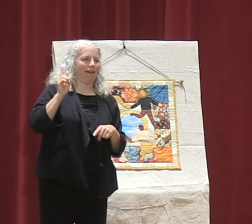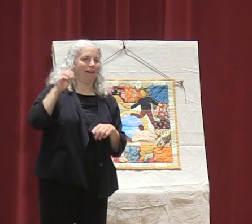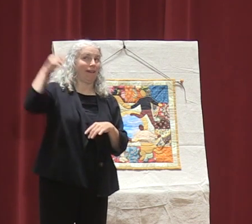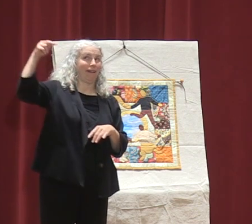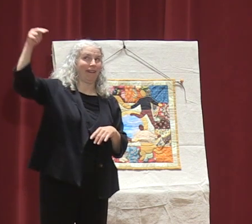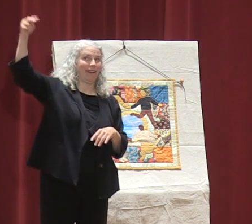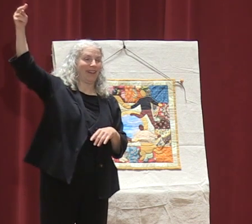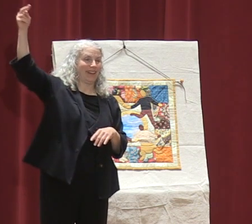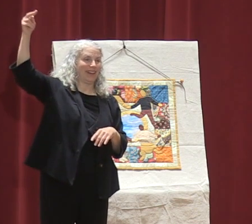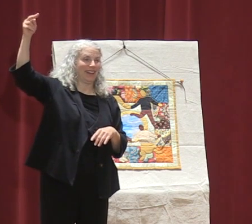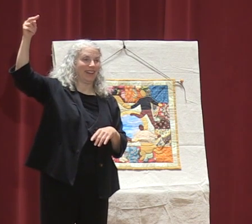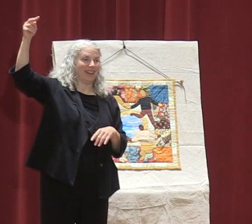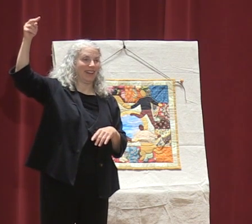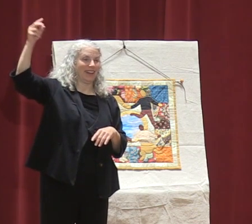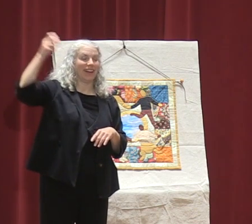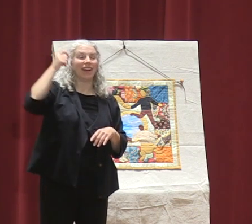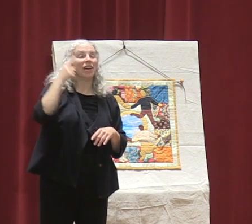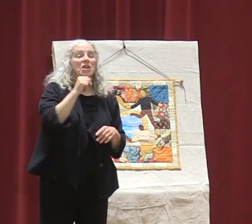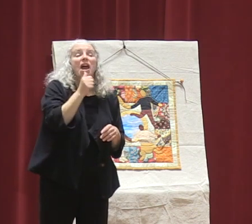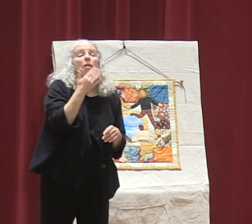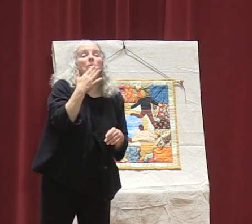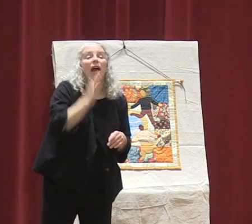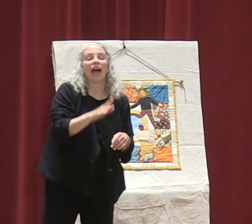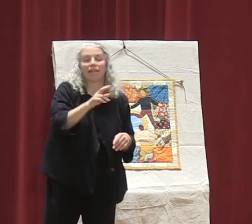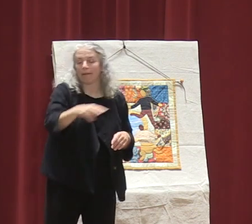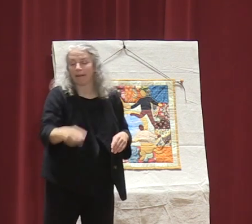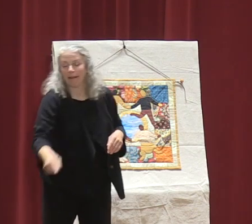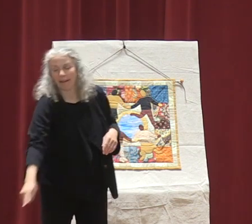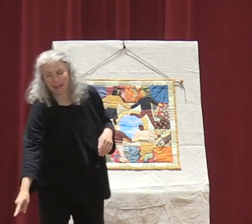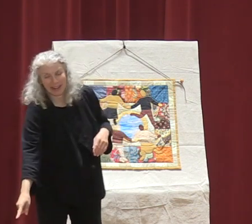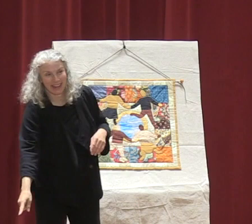but we weren't bad enough to go.